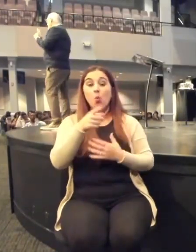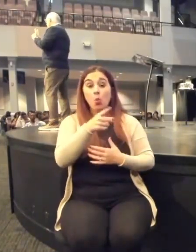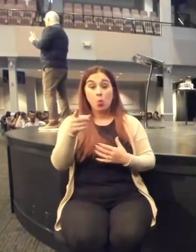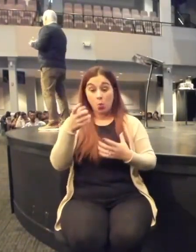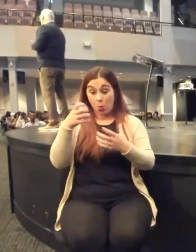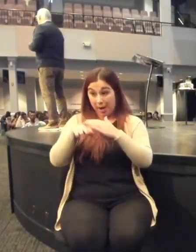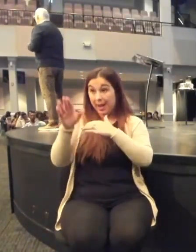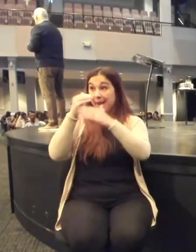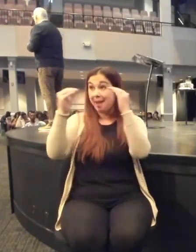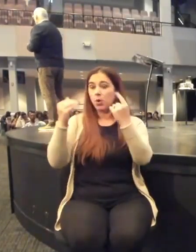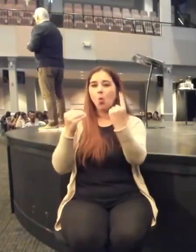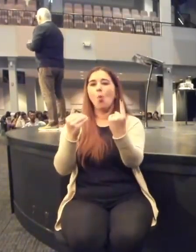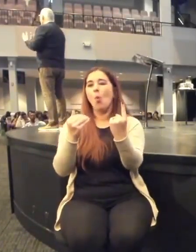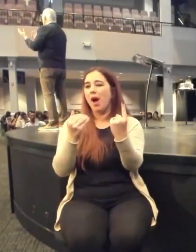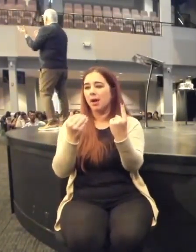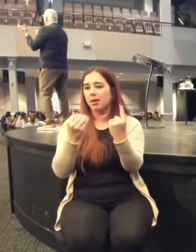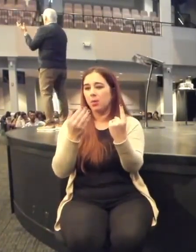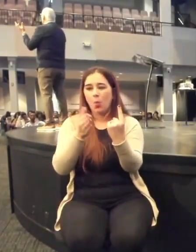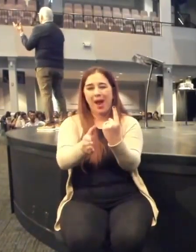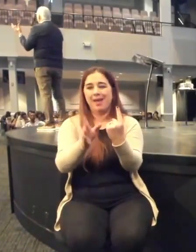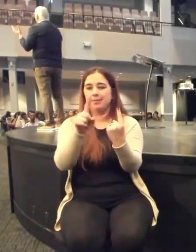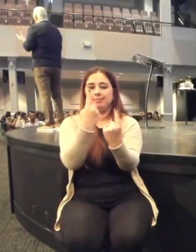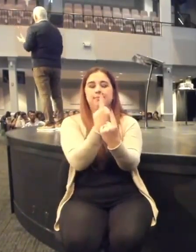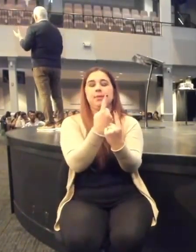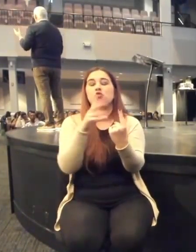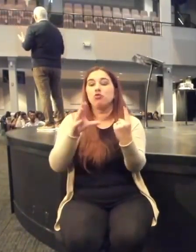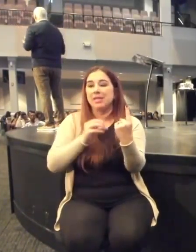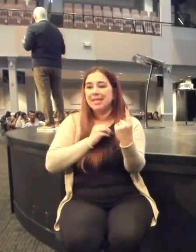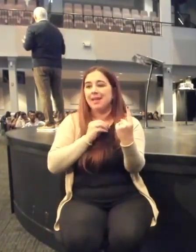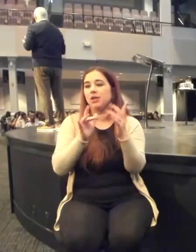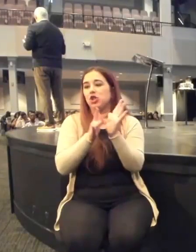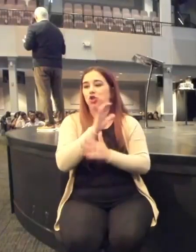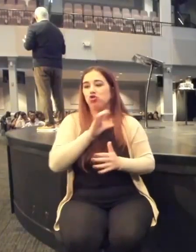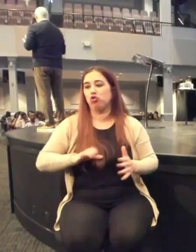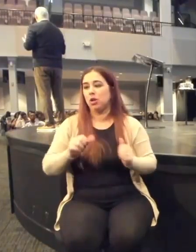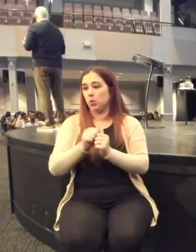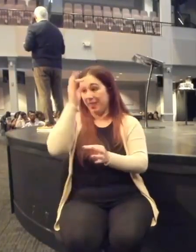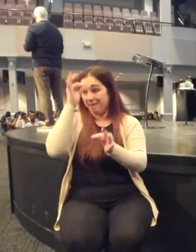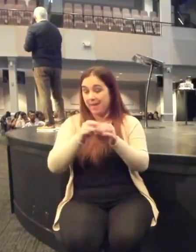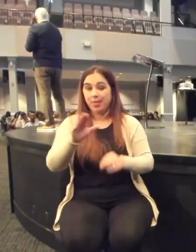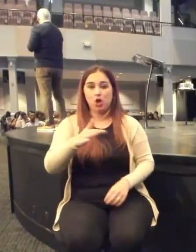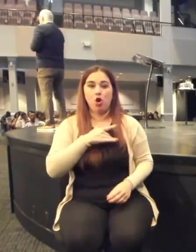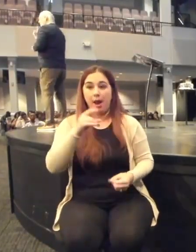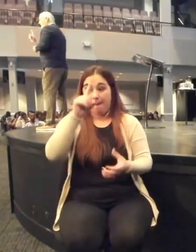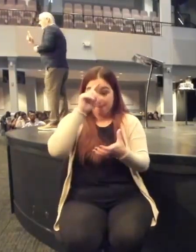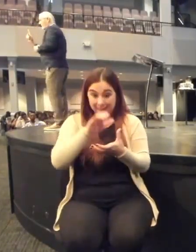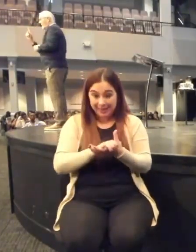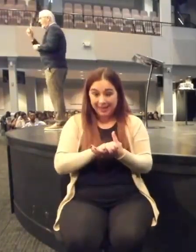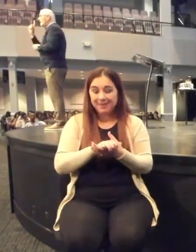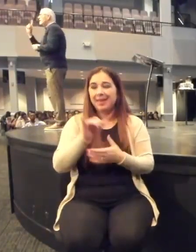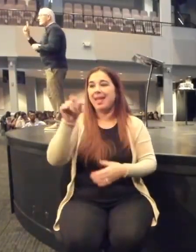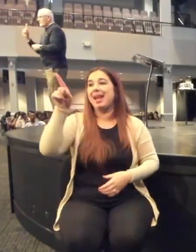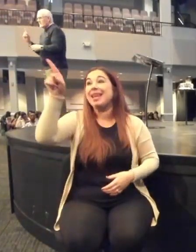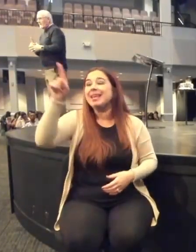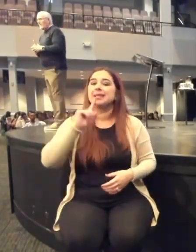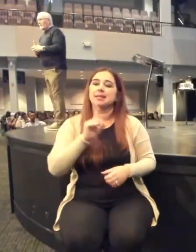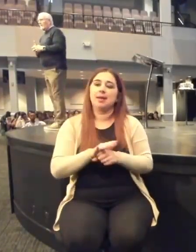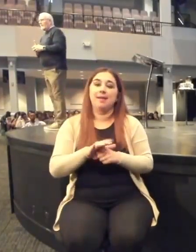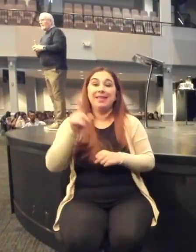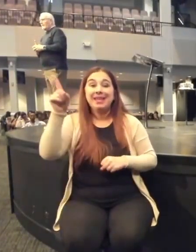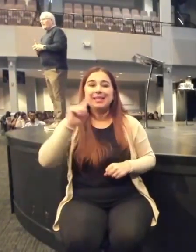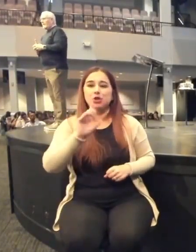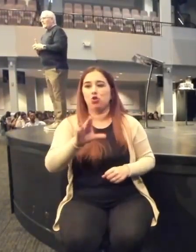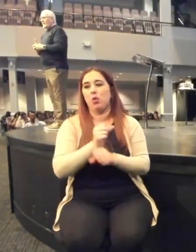one thing and one thing only, receiving Christ with faith in your heart and believing that he's enough. He is your